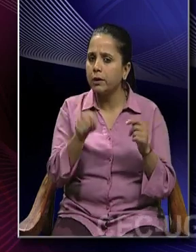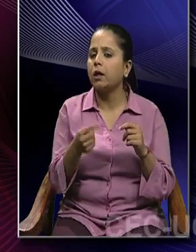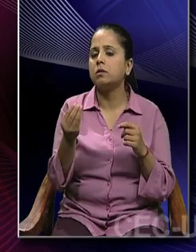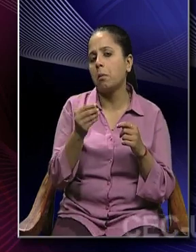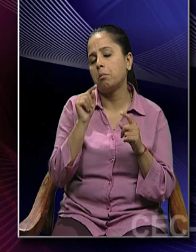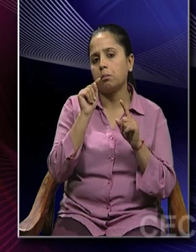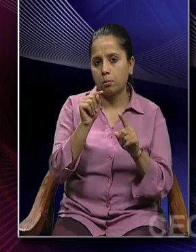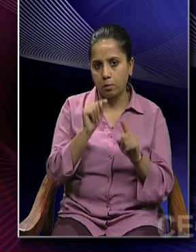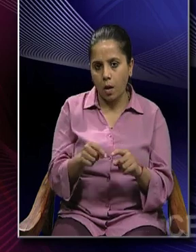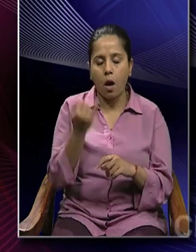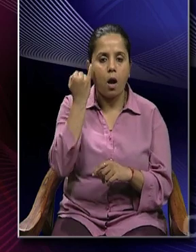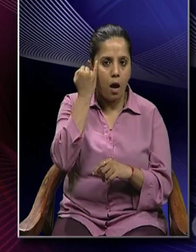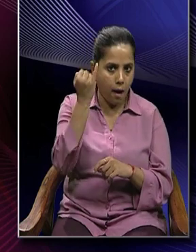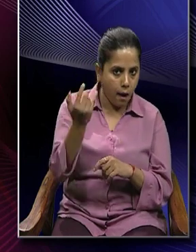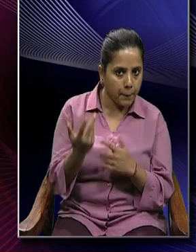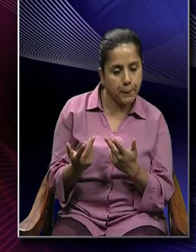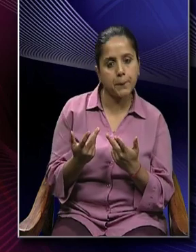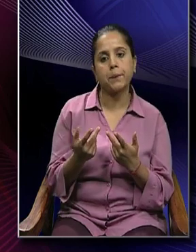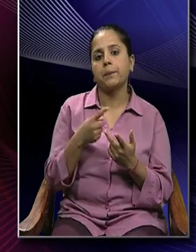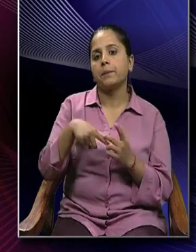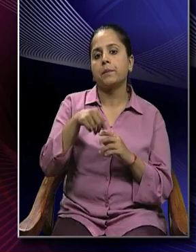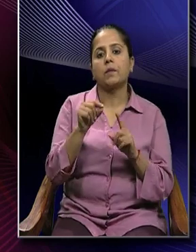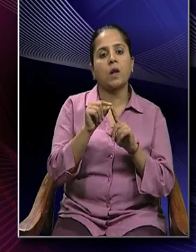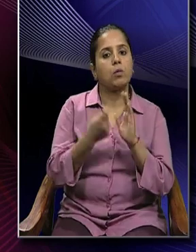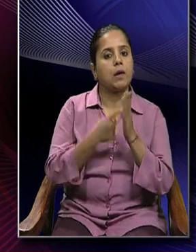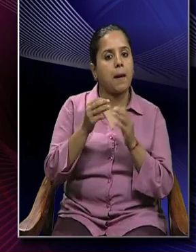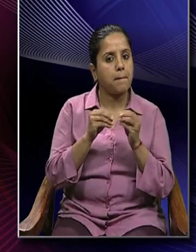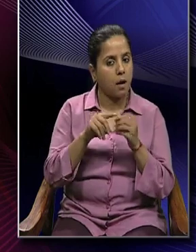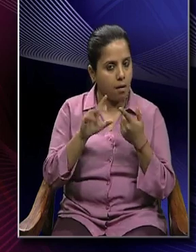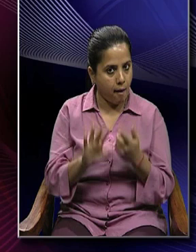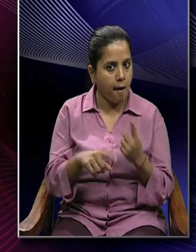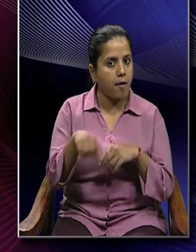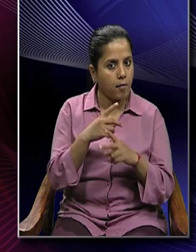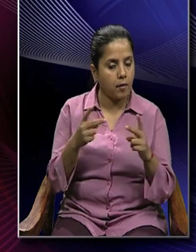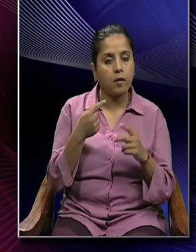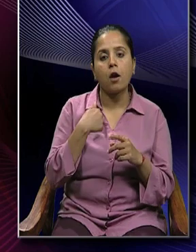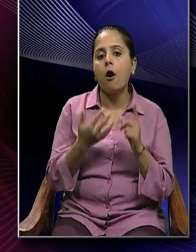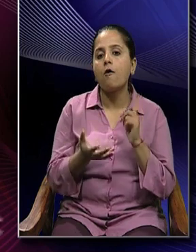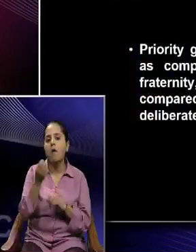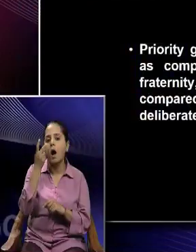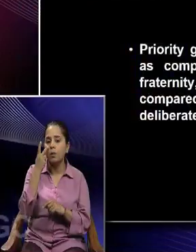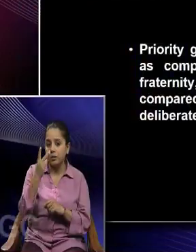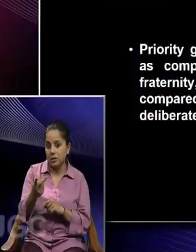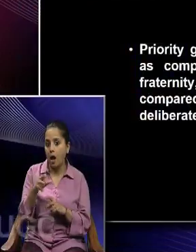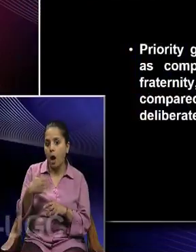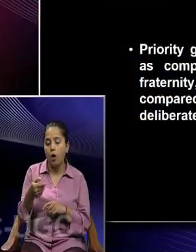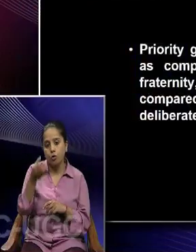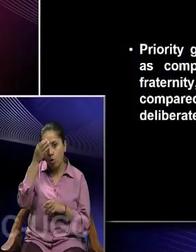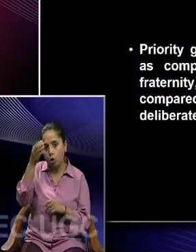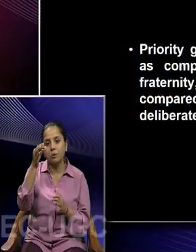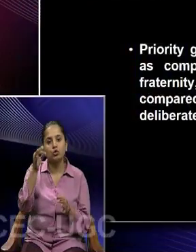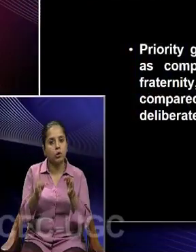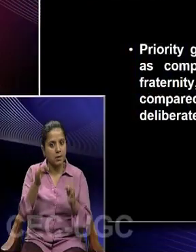features or ideas, they are there in the preamble as well. And we find that how the concept of